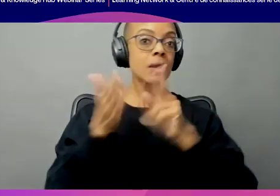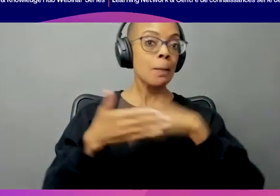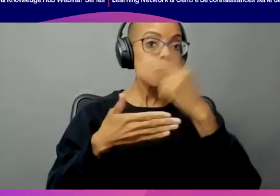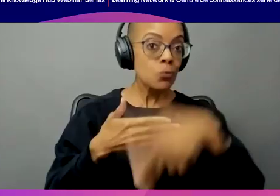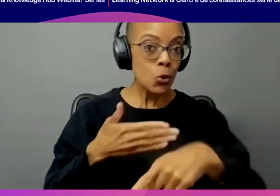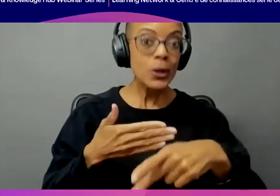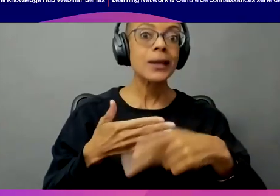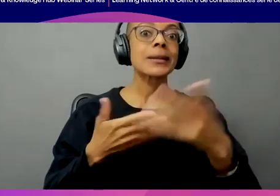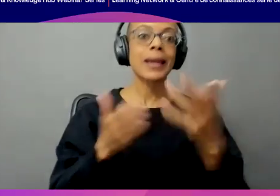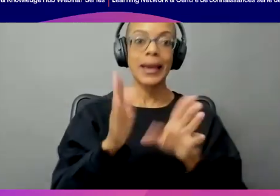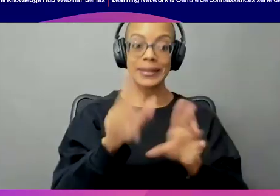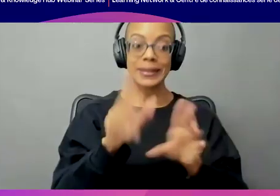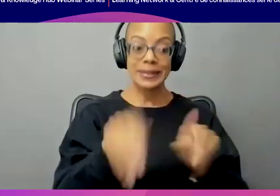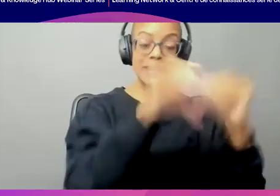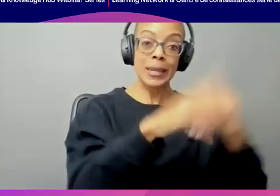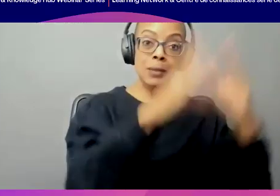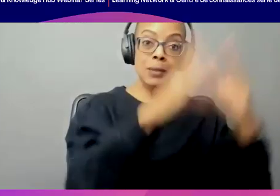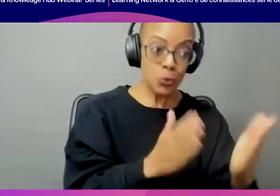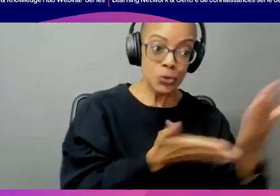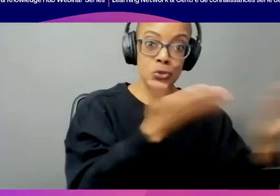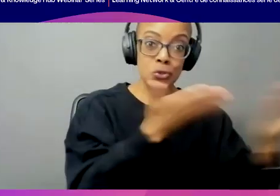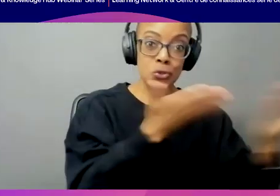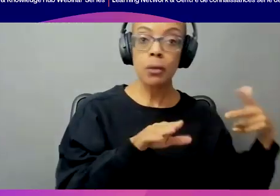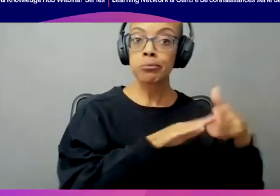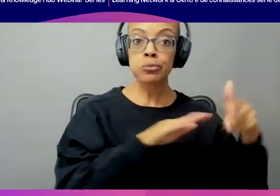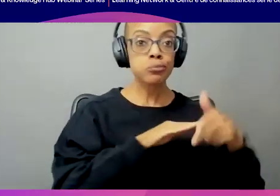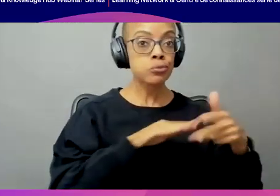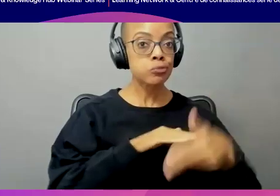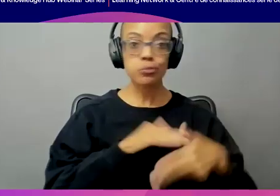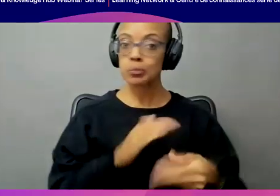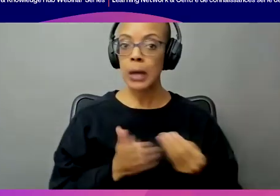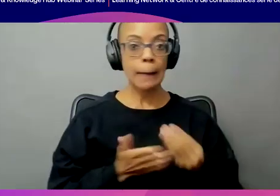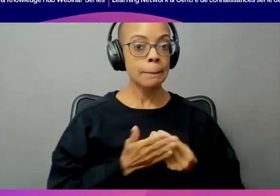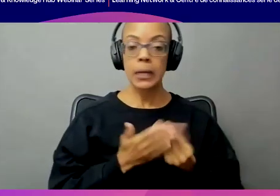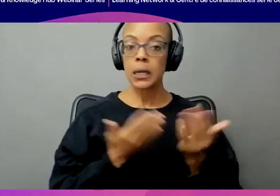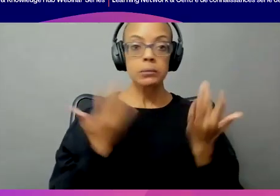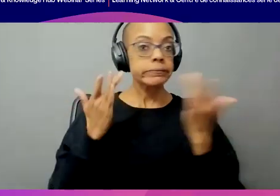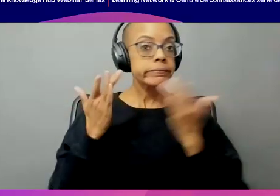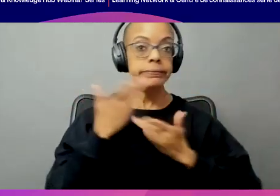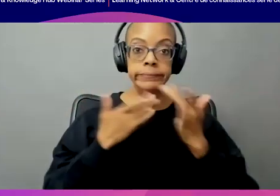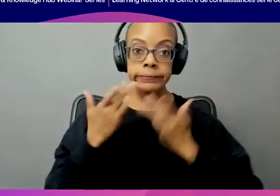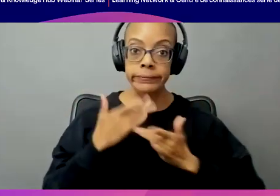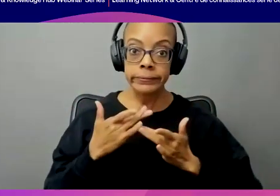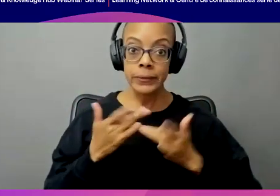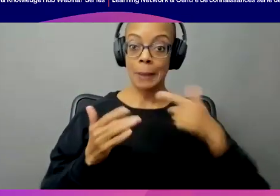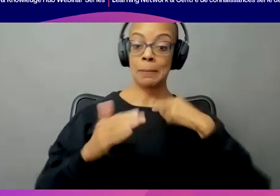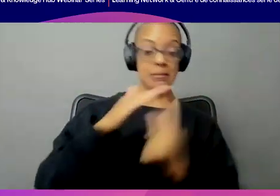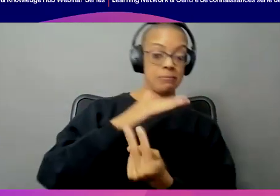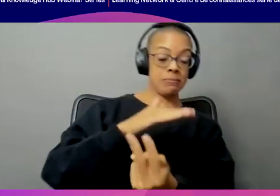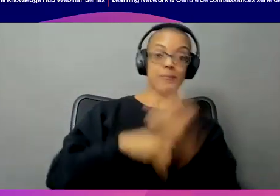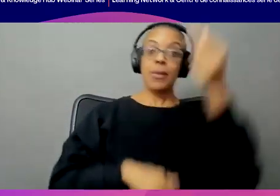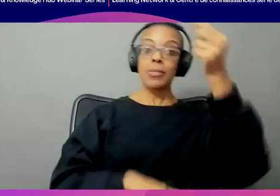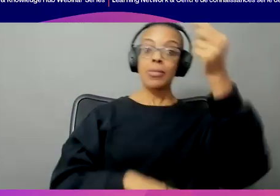face-to-face services. And we also then can surmise, I think pretty smartly, that what governments will want to do is develop a lot of